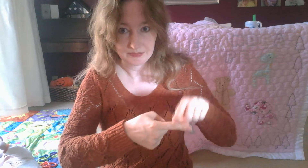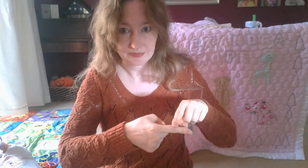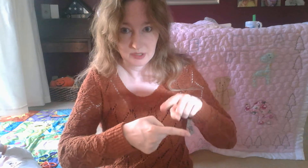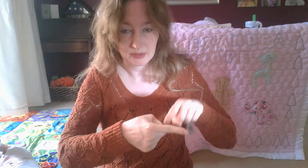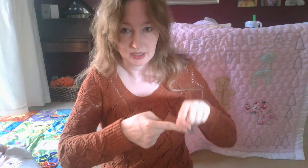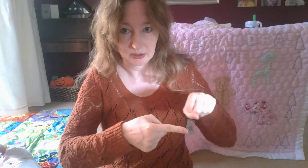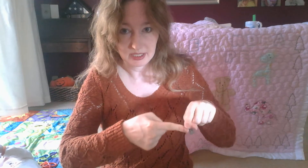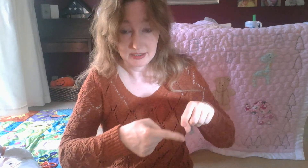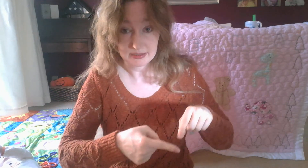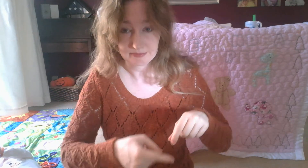You make little peas.